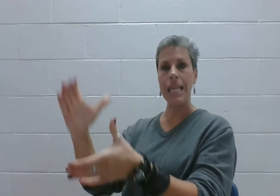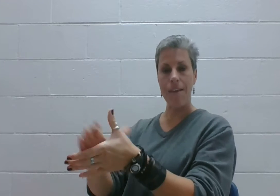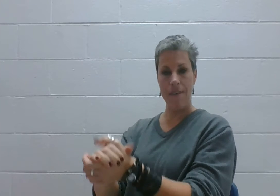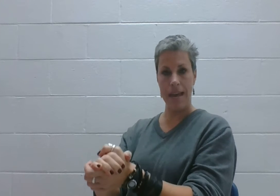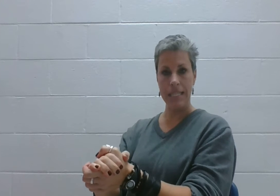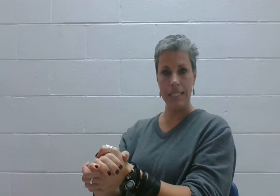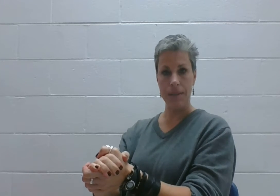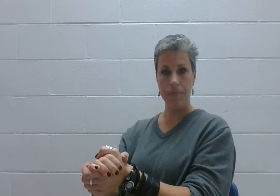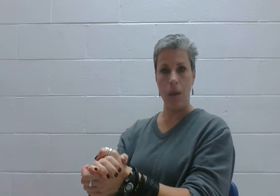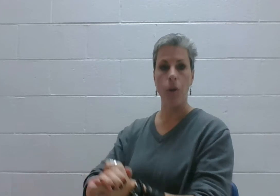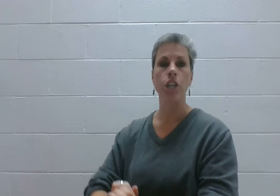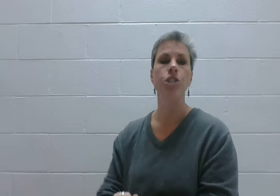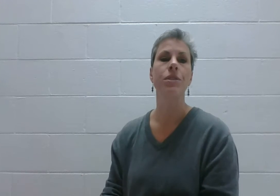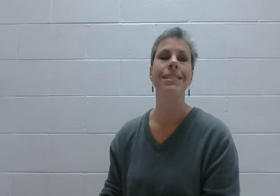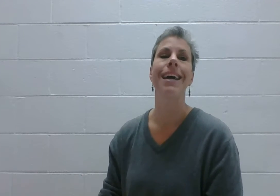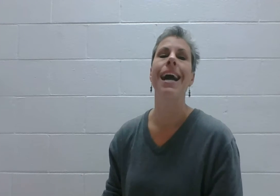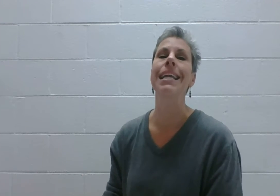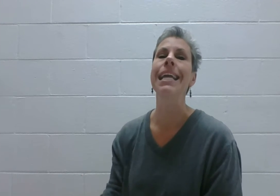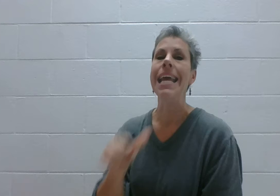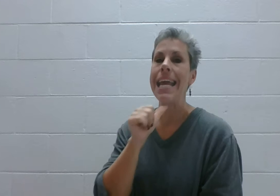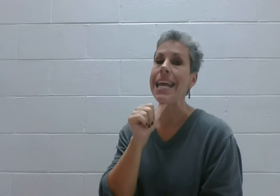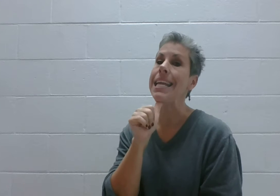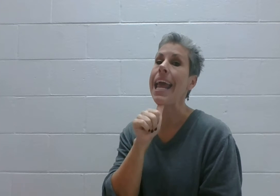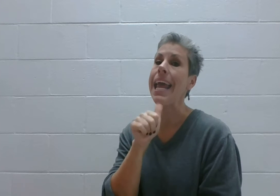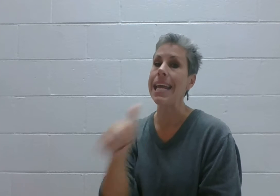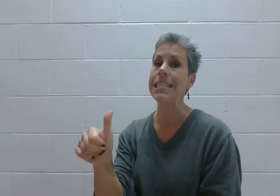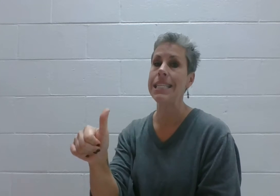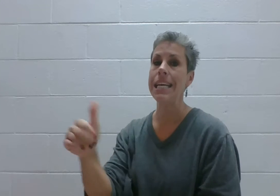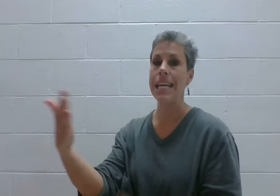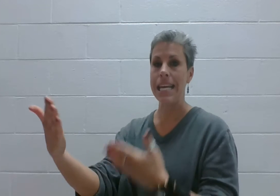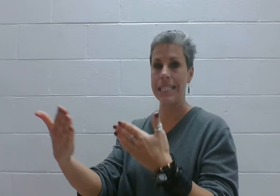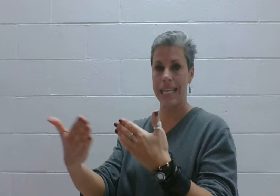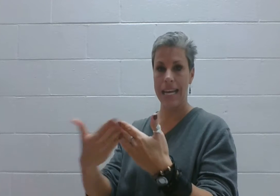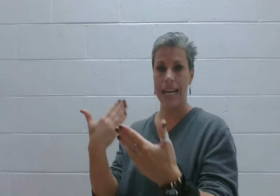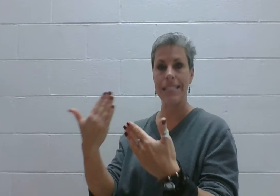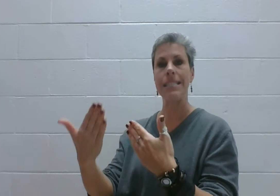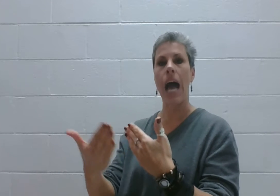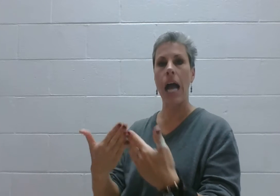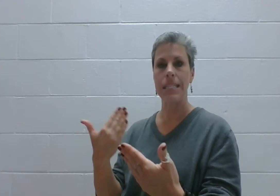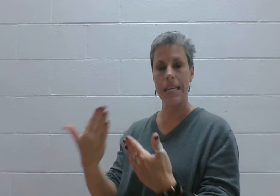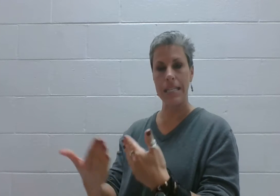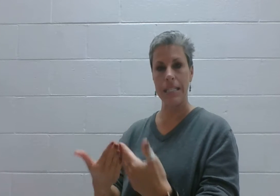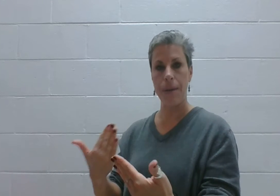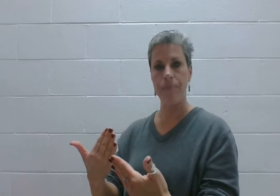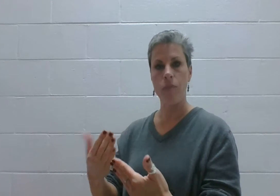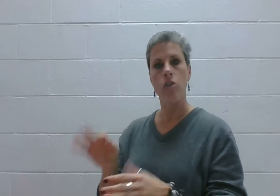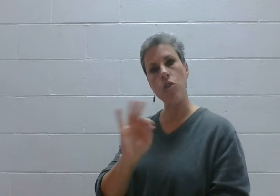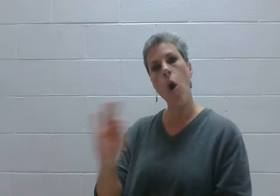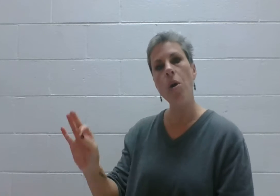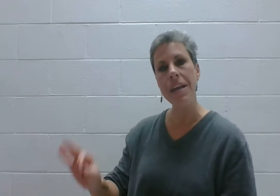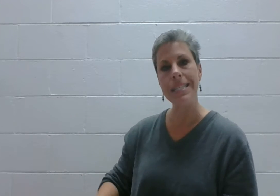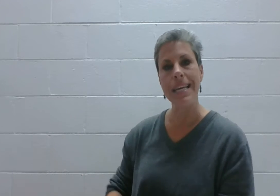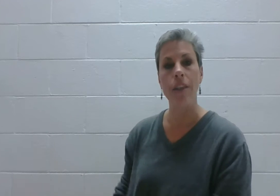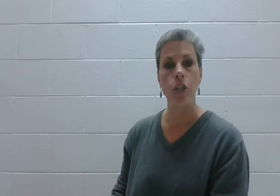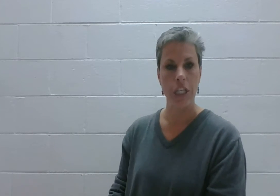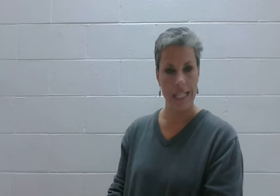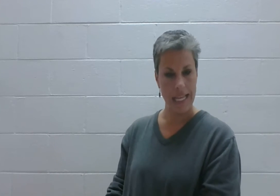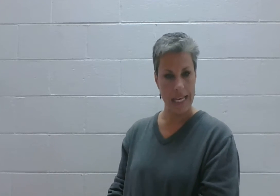believe it. And we're going to do the sign it ain't easy. It's not easy. So the whole thing together looks like